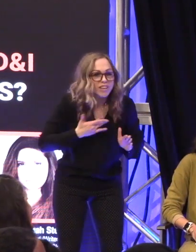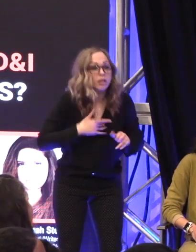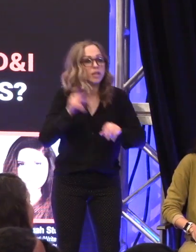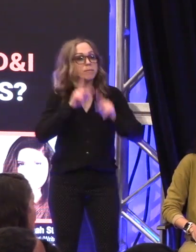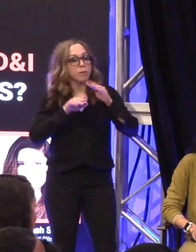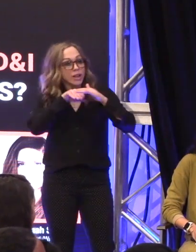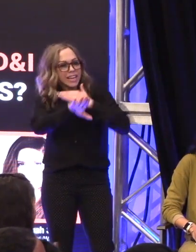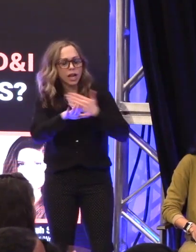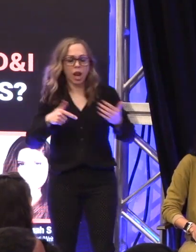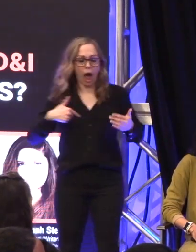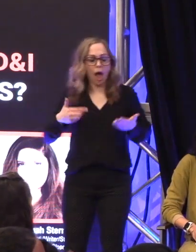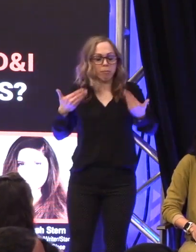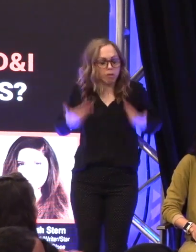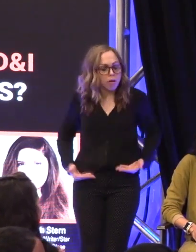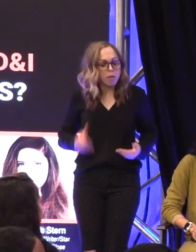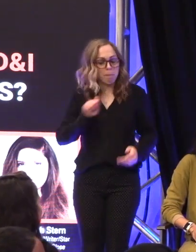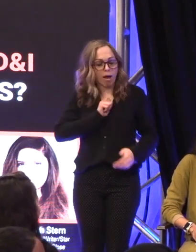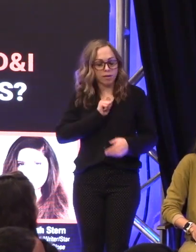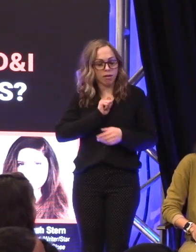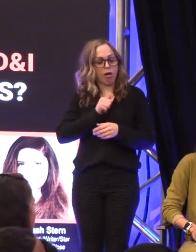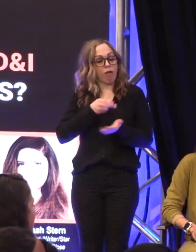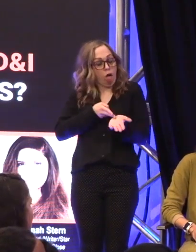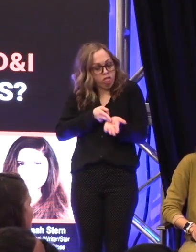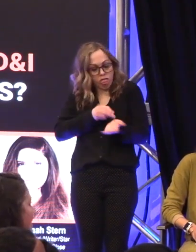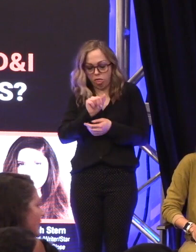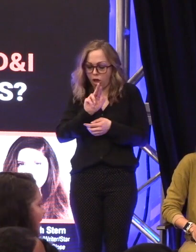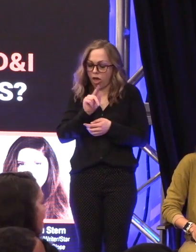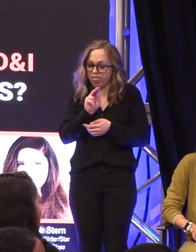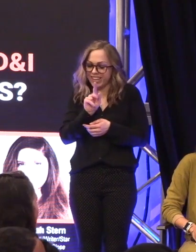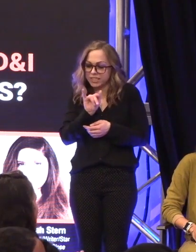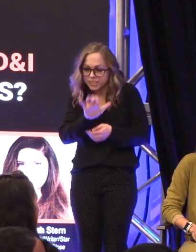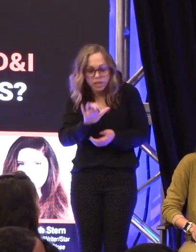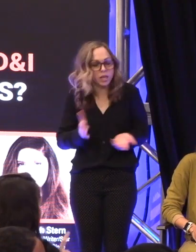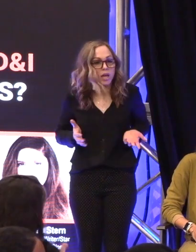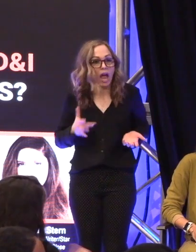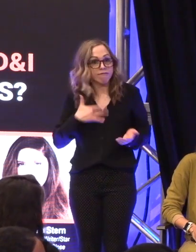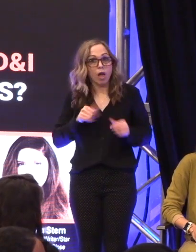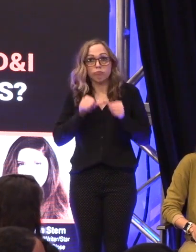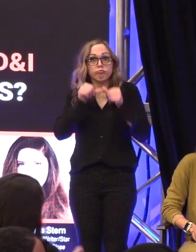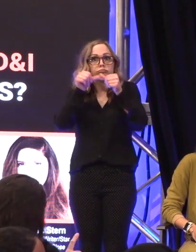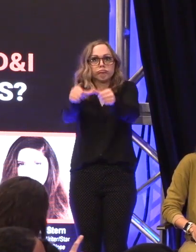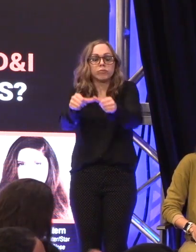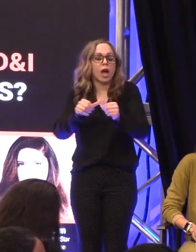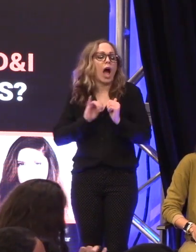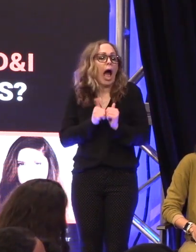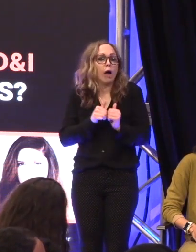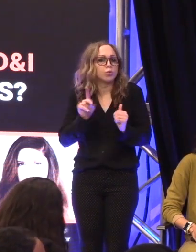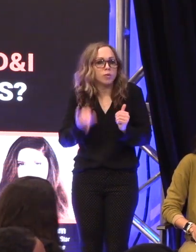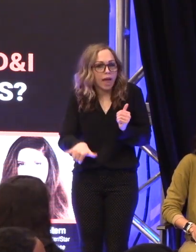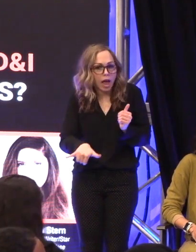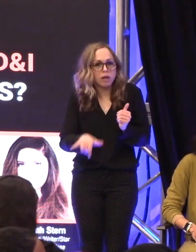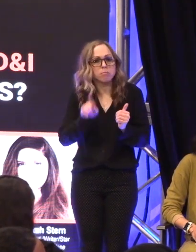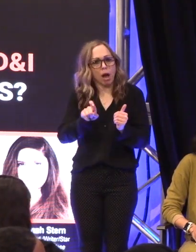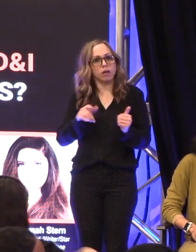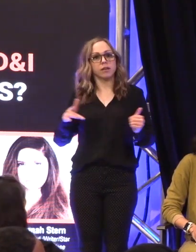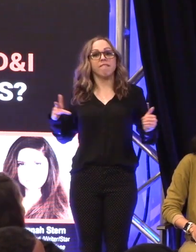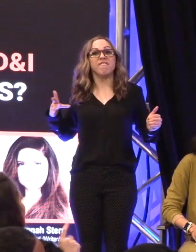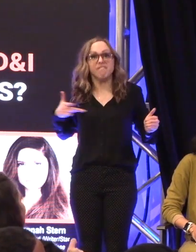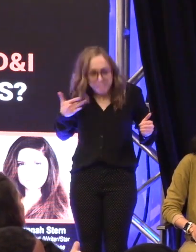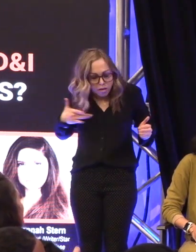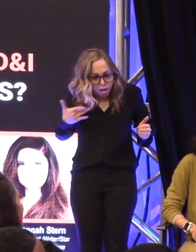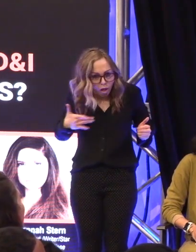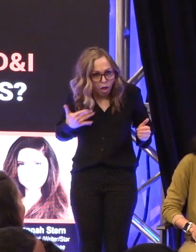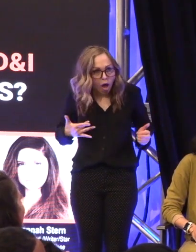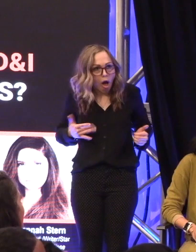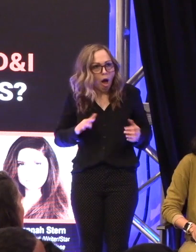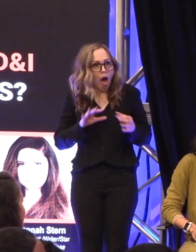as their authentic selves and deliver the work that they have to do? In order for you to even do that, you need to at least be in a place where you feel